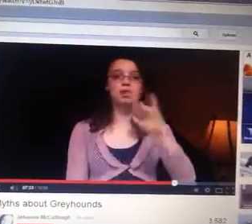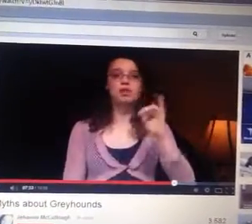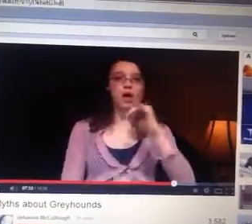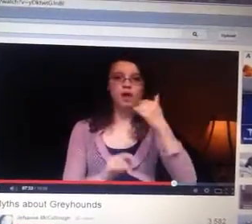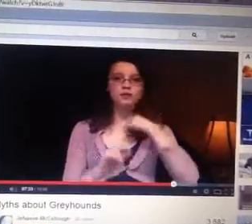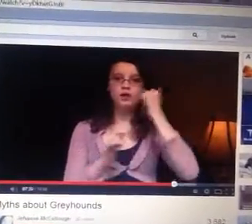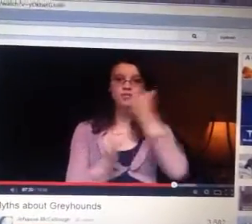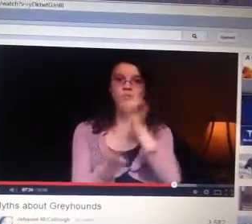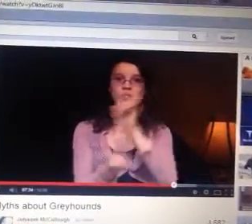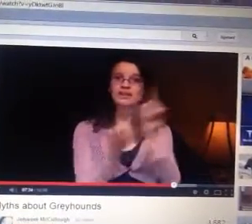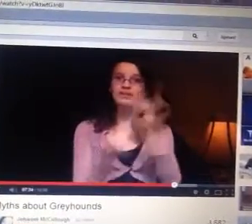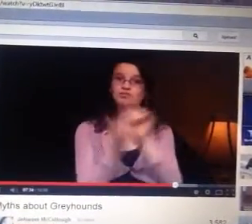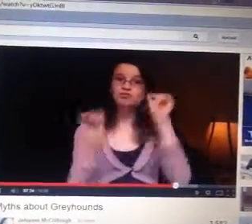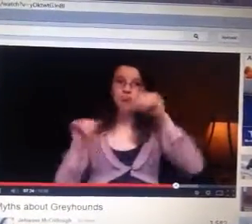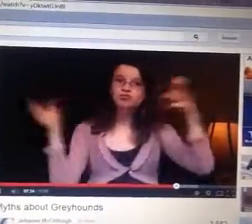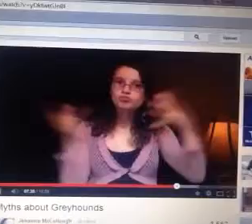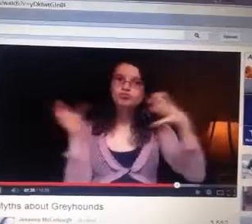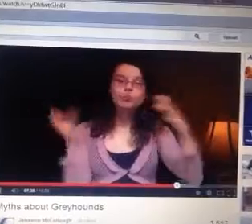animals.